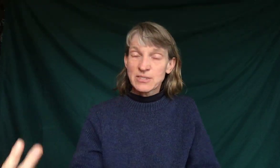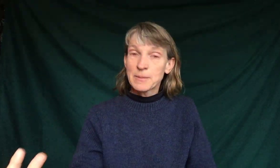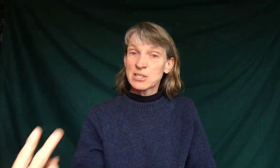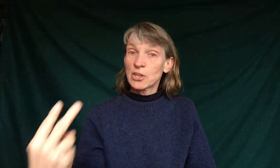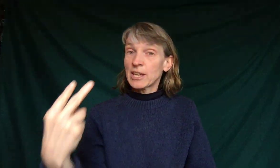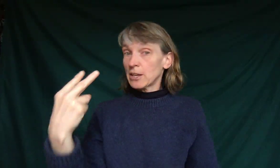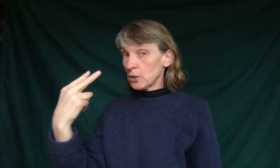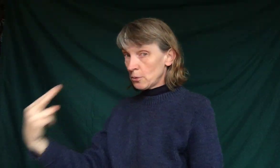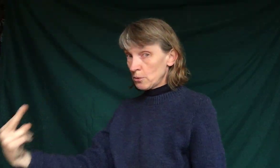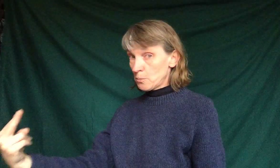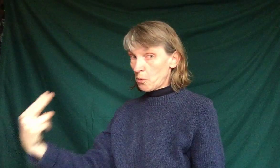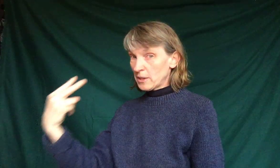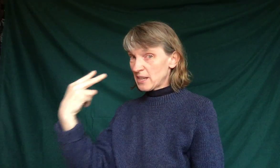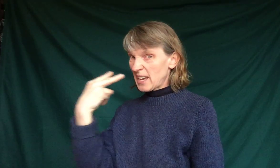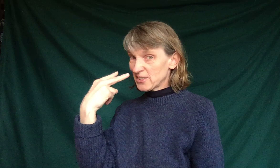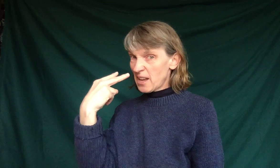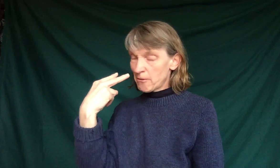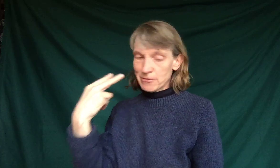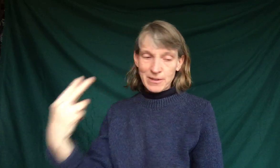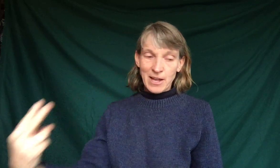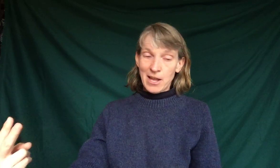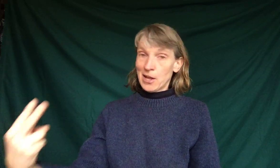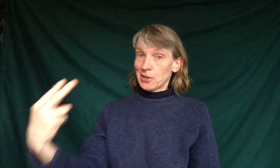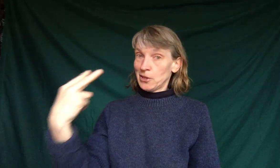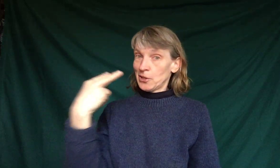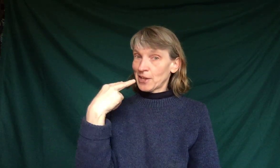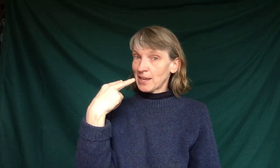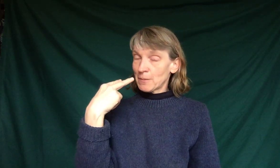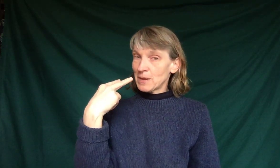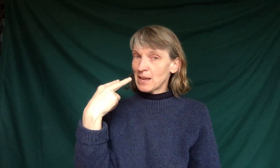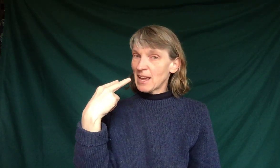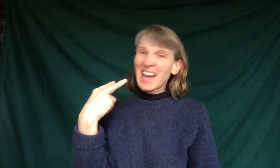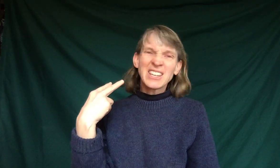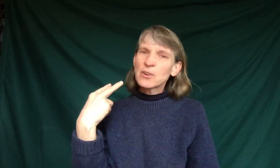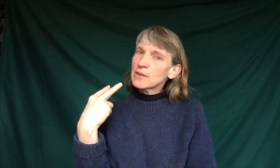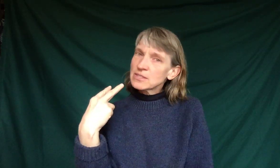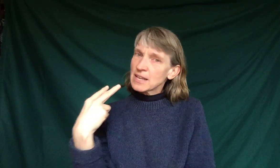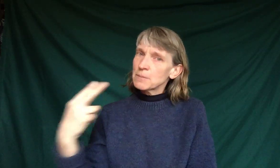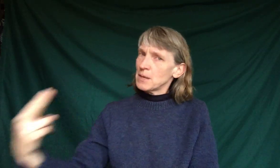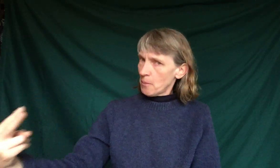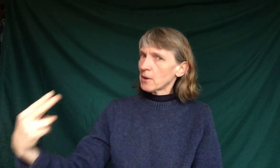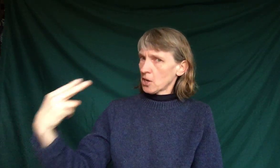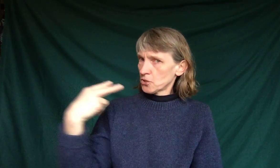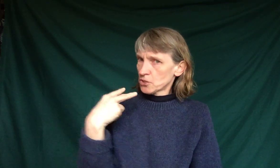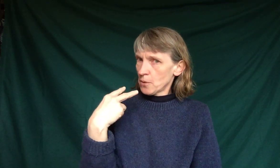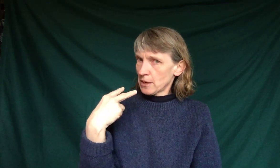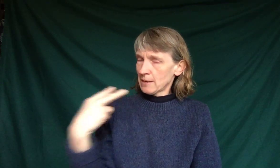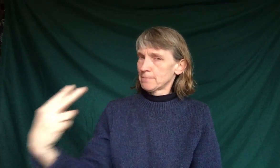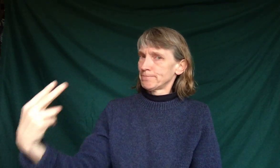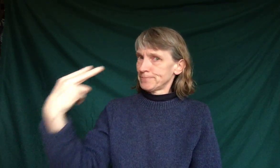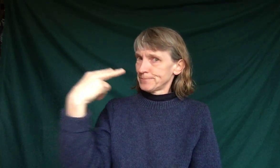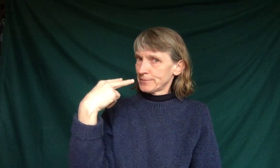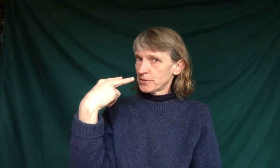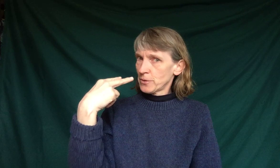somebody's looking at you, you point at yourself. Looking at me. And you don't have to say the me part because you're showing it. Showing them